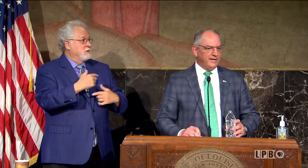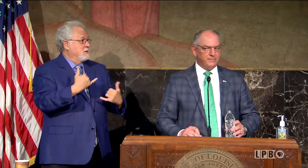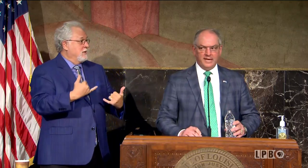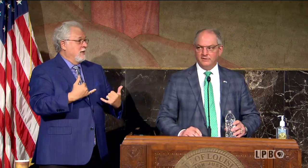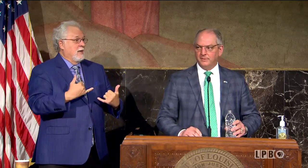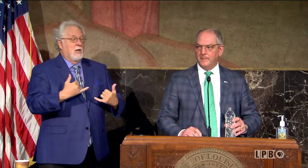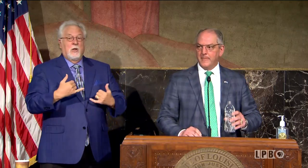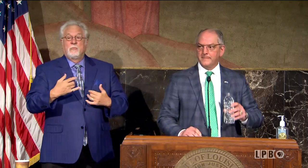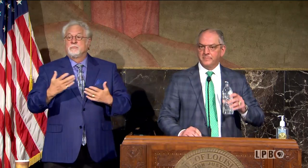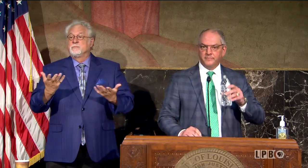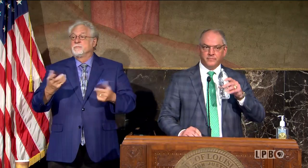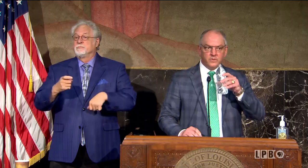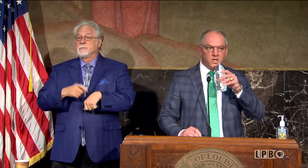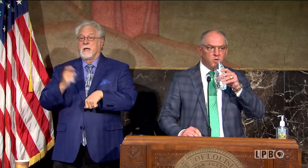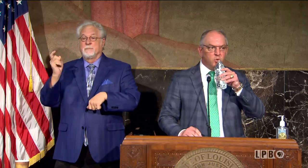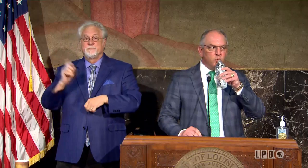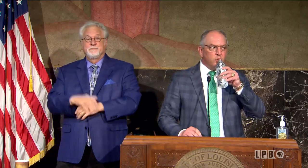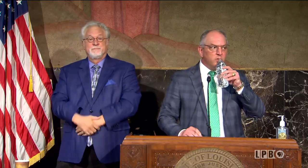would be time to ask them.